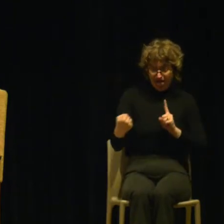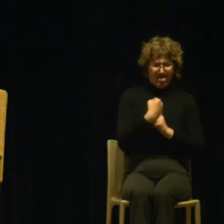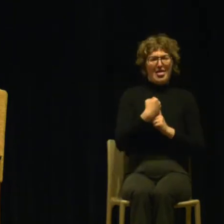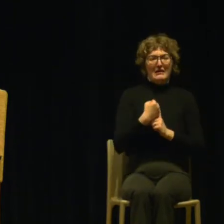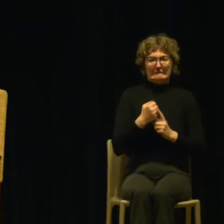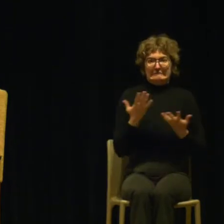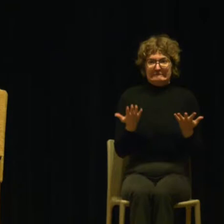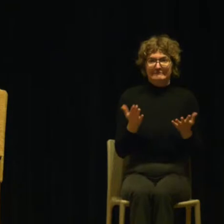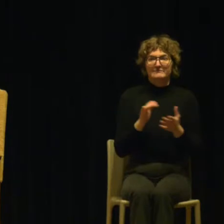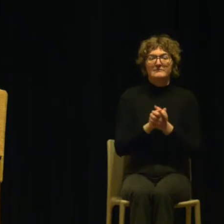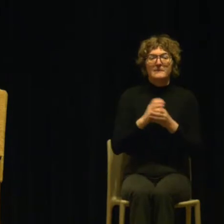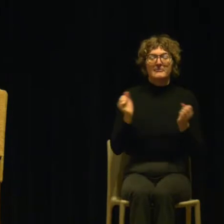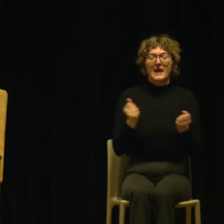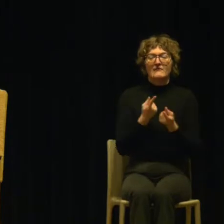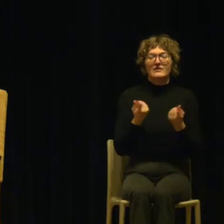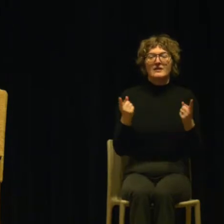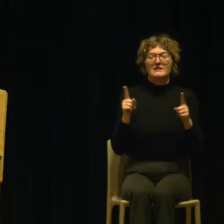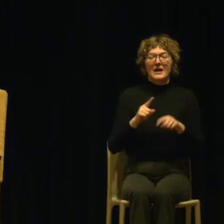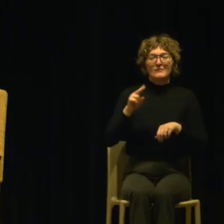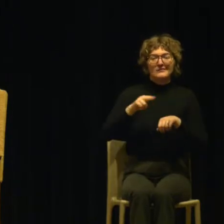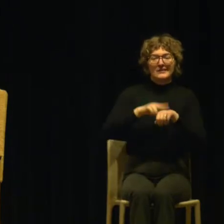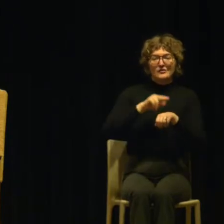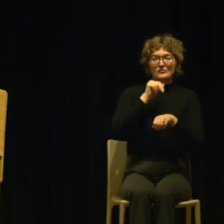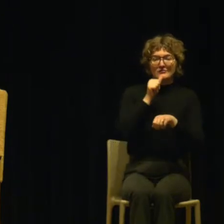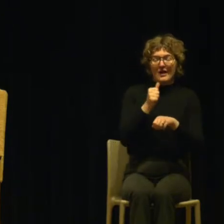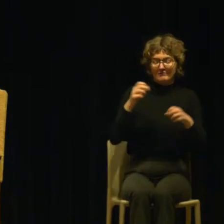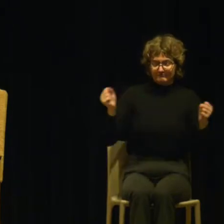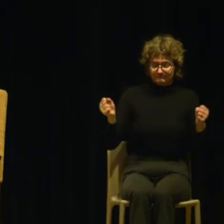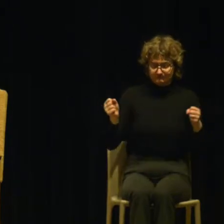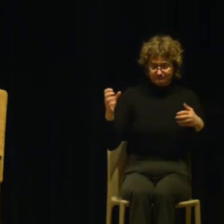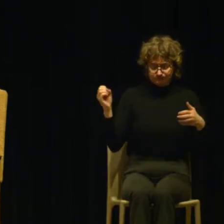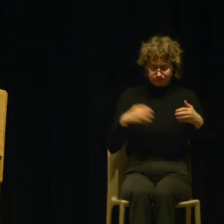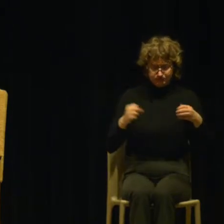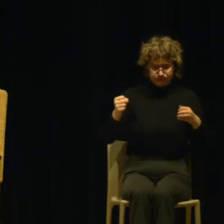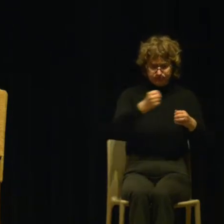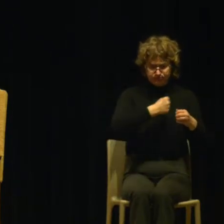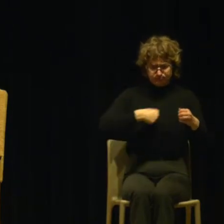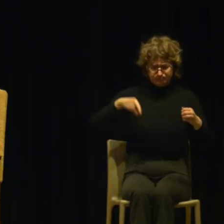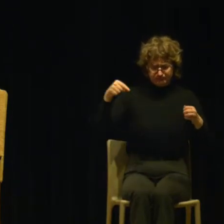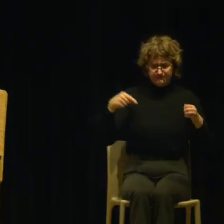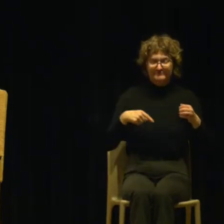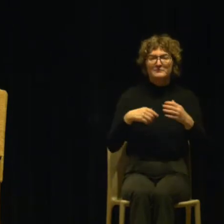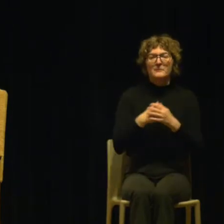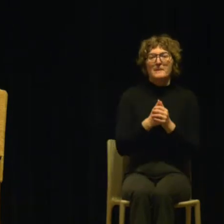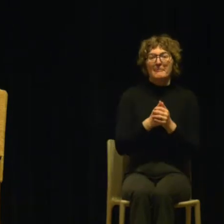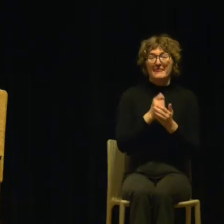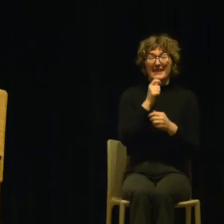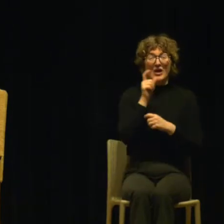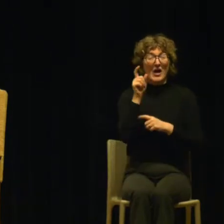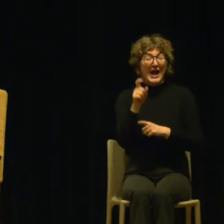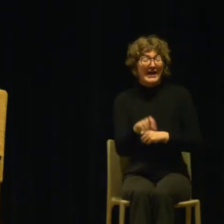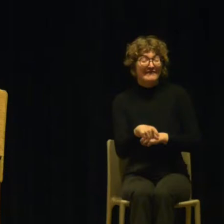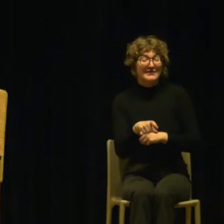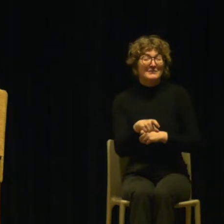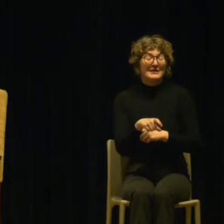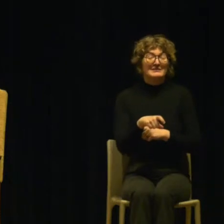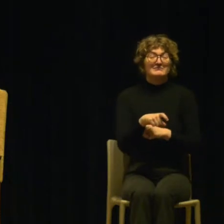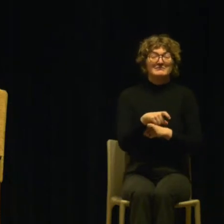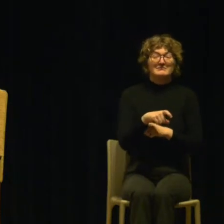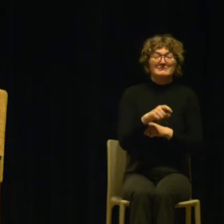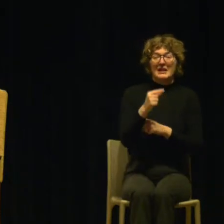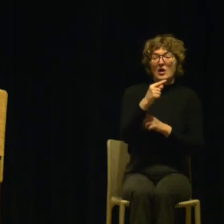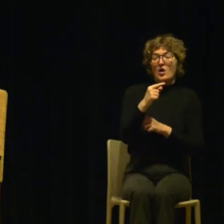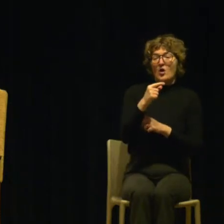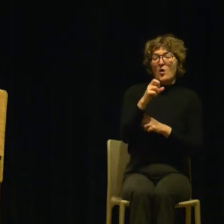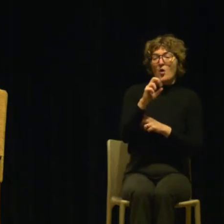say this, all of these unnatural concoctions, and you don't have to be, you know, the galloping gourmet. You